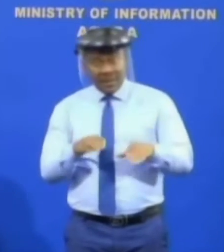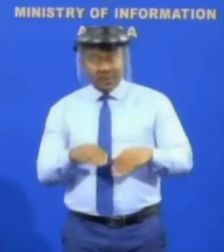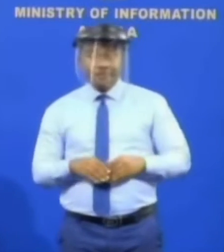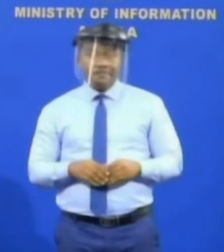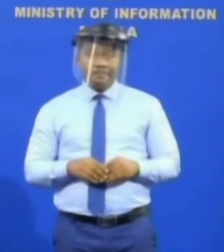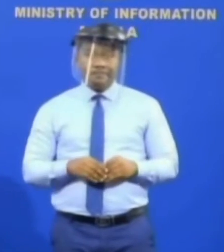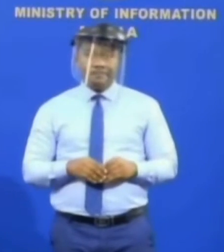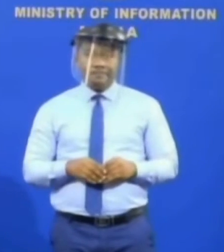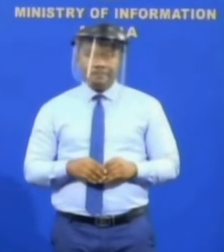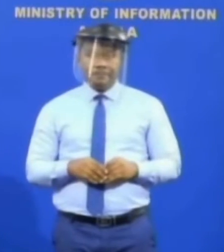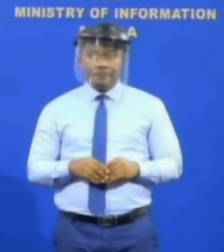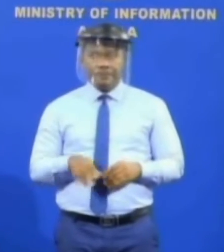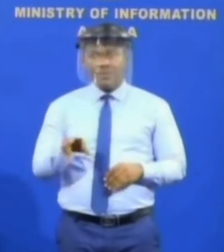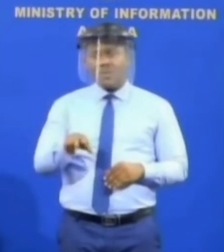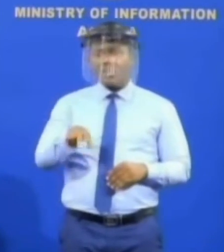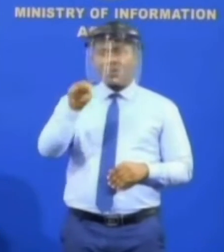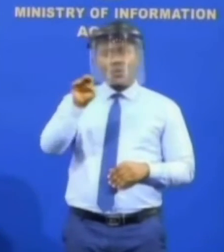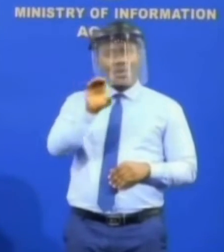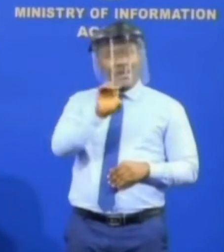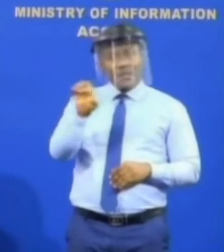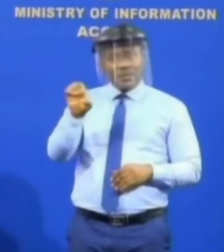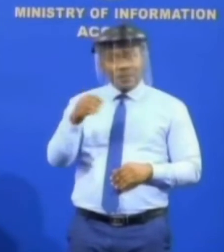Northeast has had